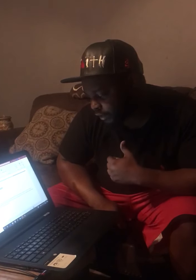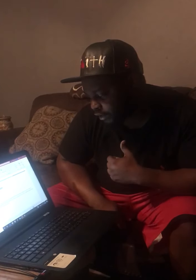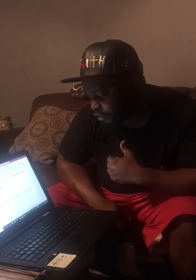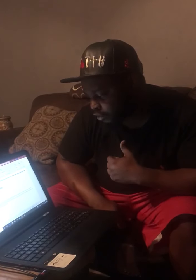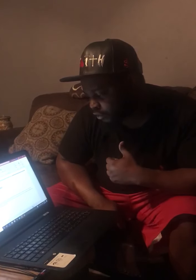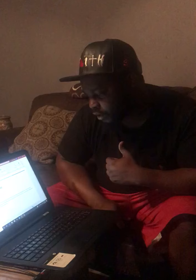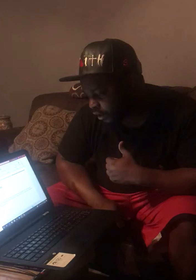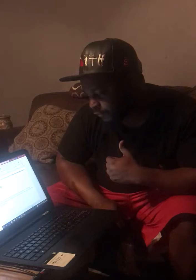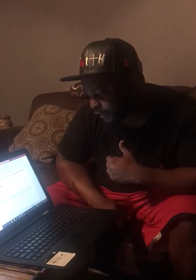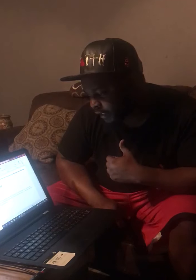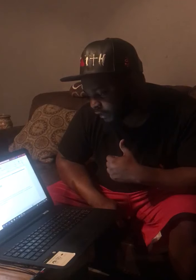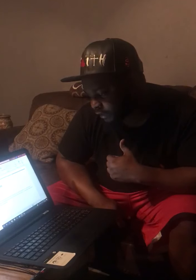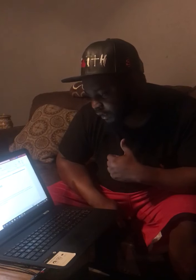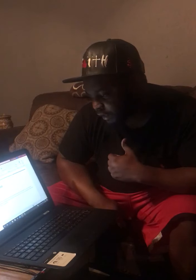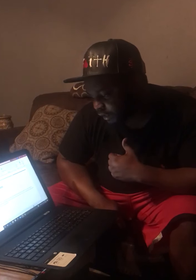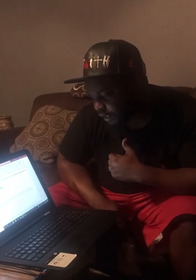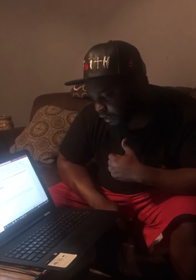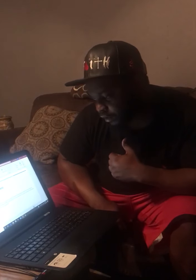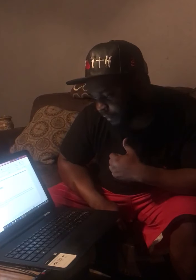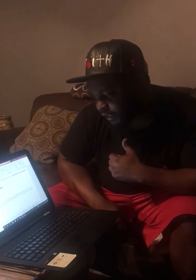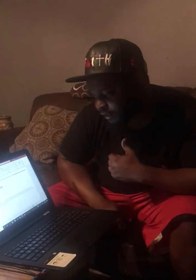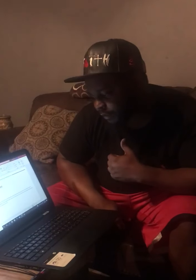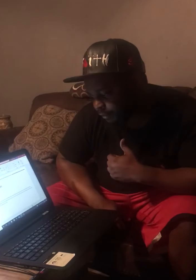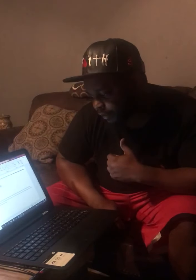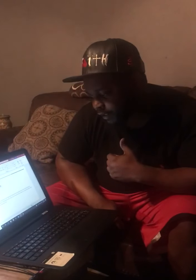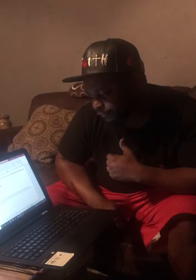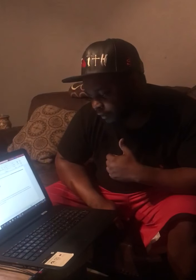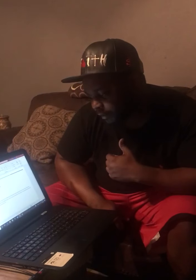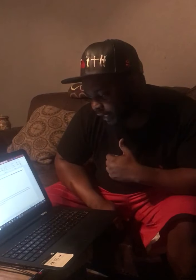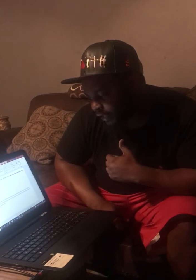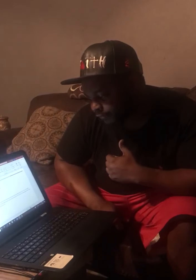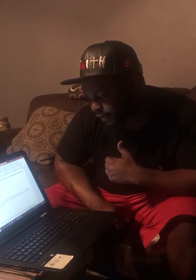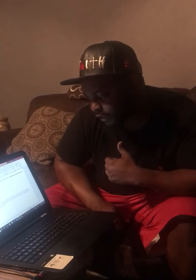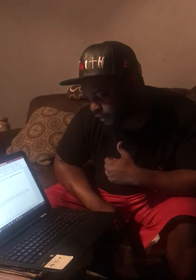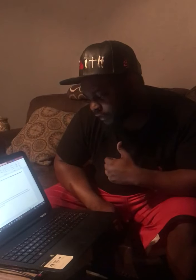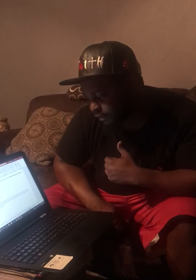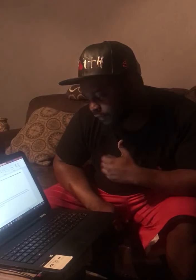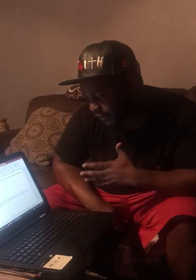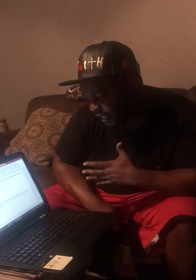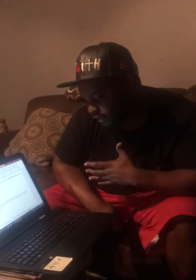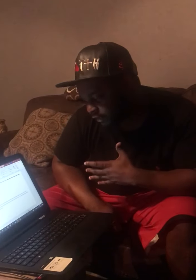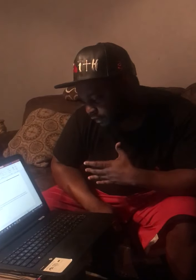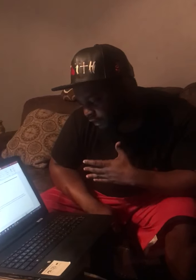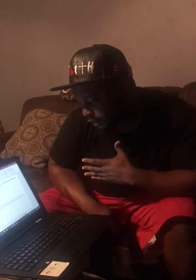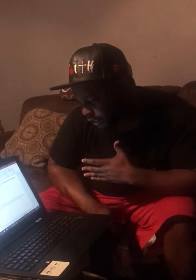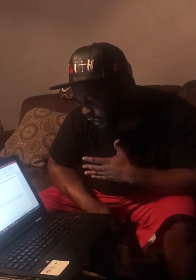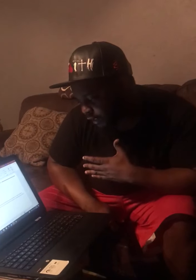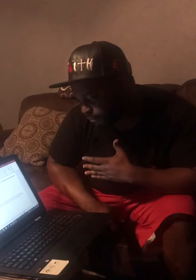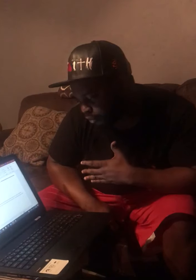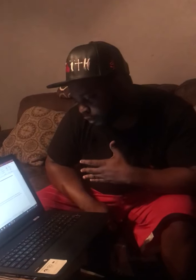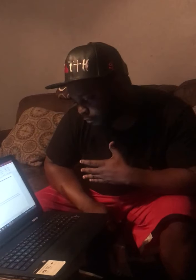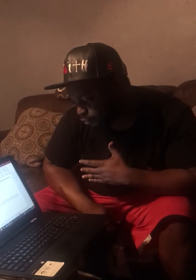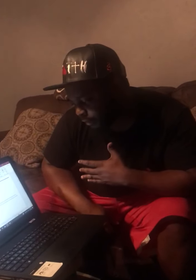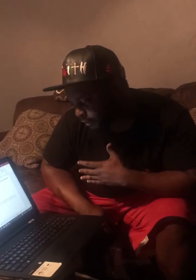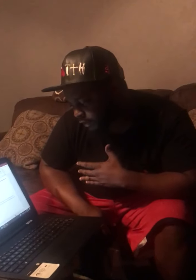two crude oil fractions that are being separated from the lighter faction. That cut point represents